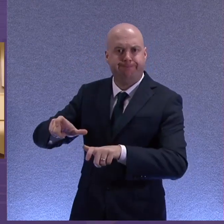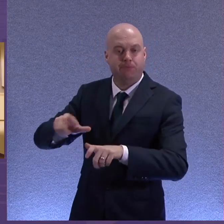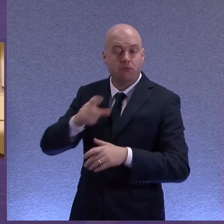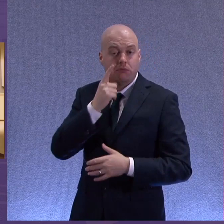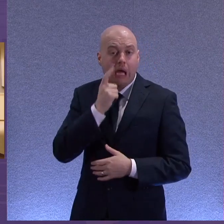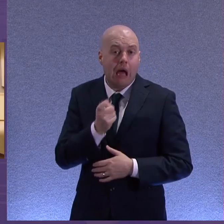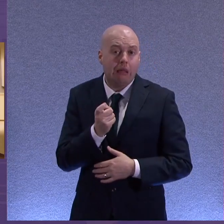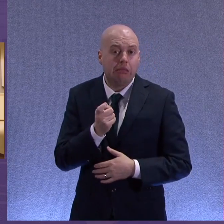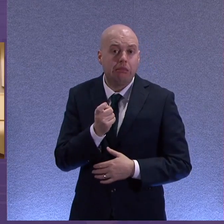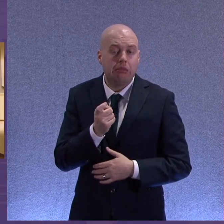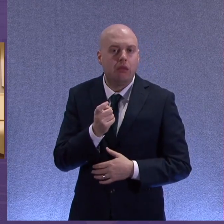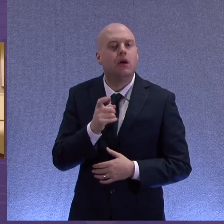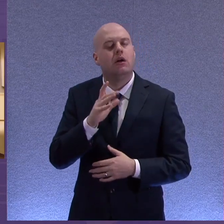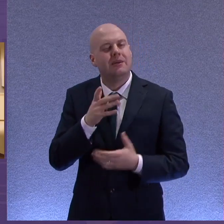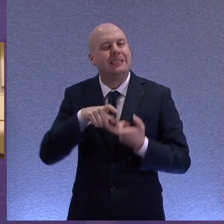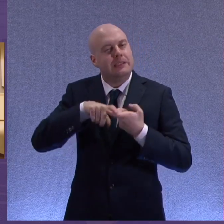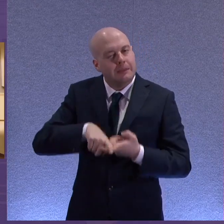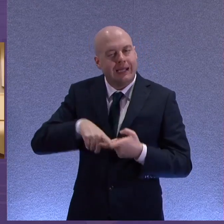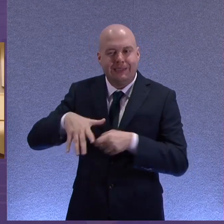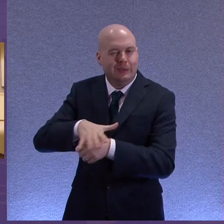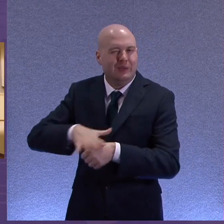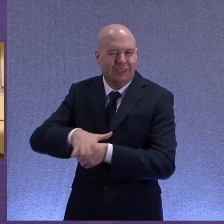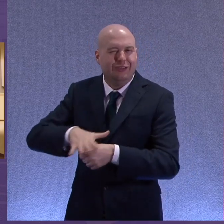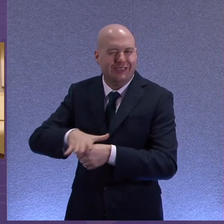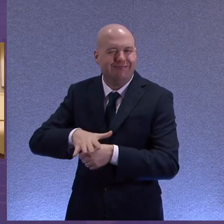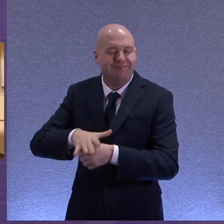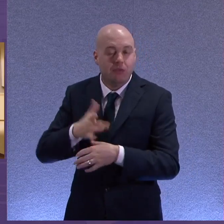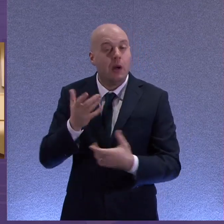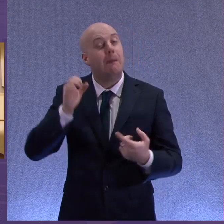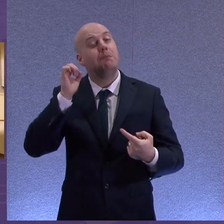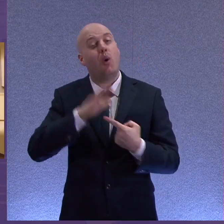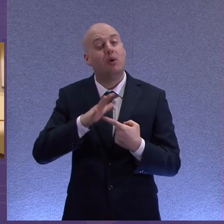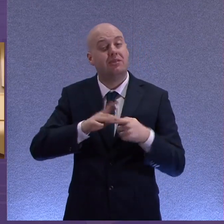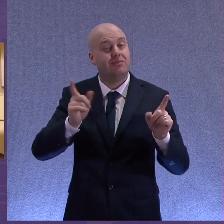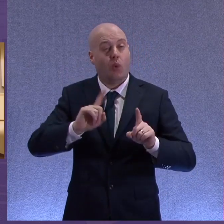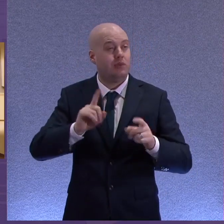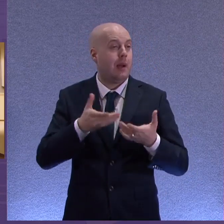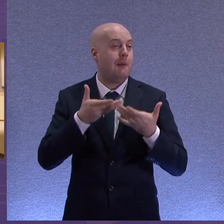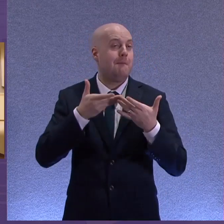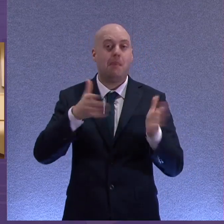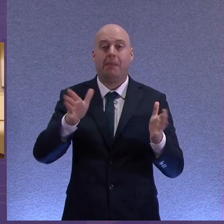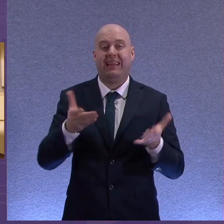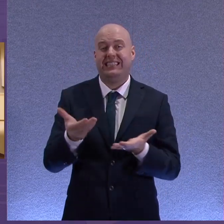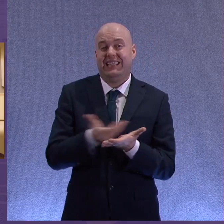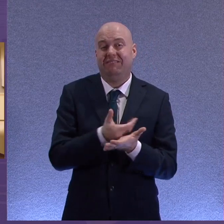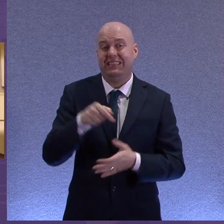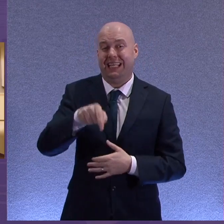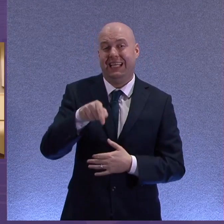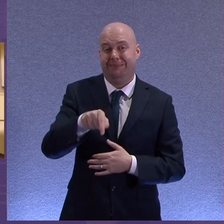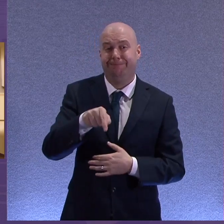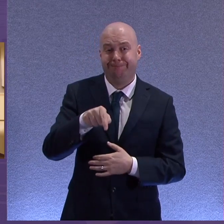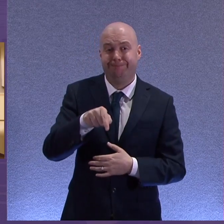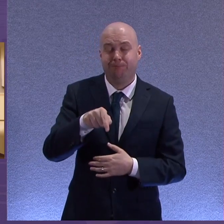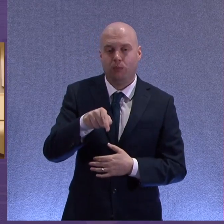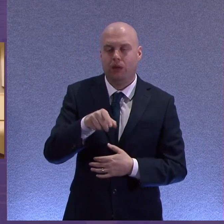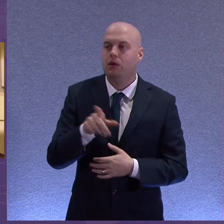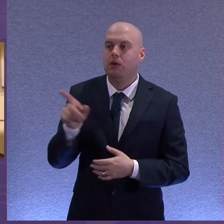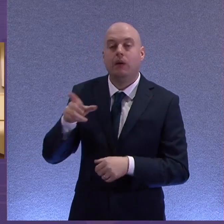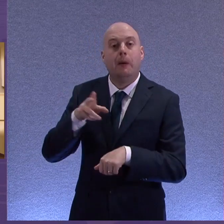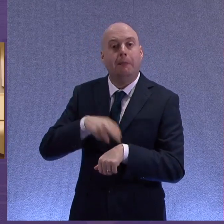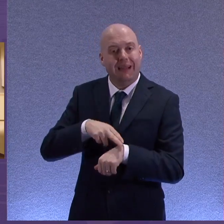for the safety of the public at large. So the police will continue to take that approach with the